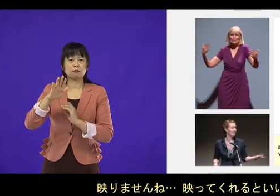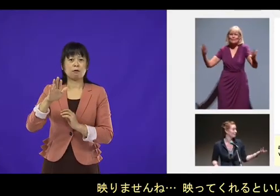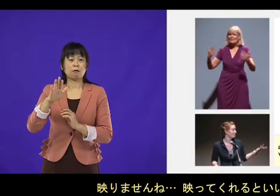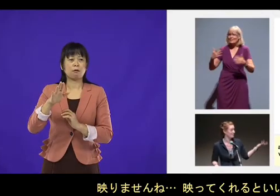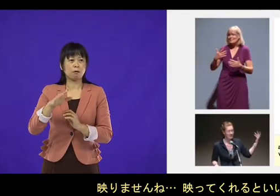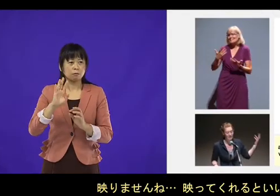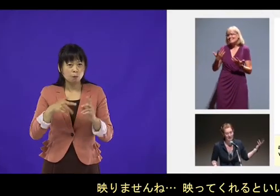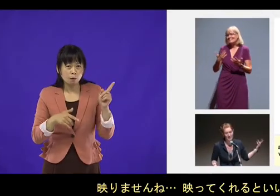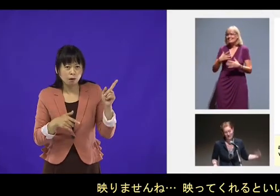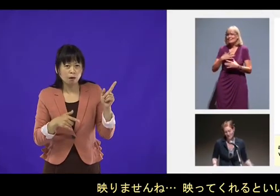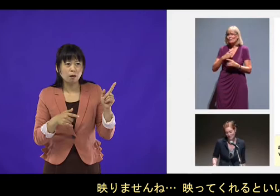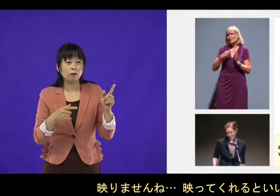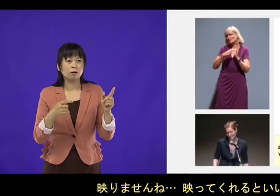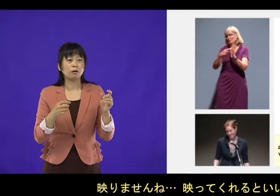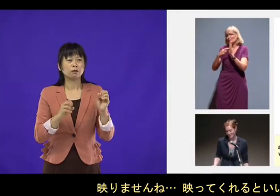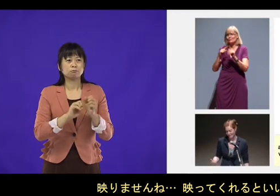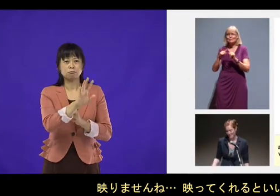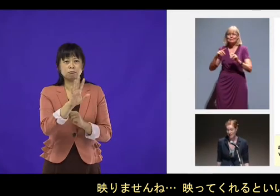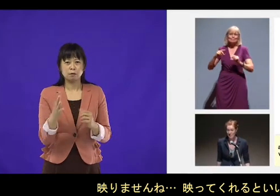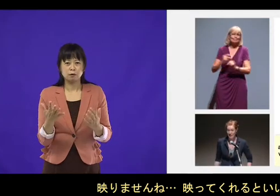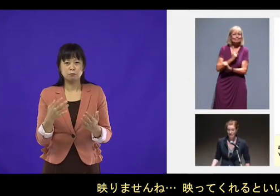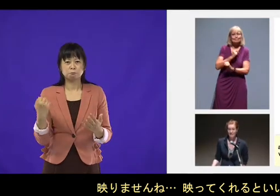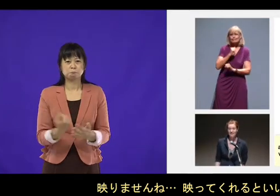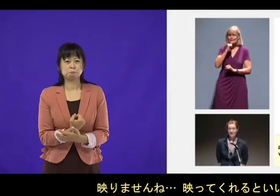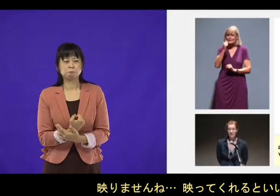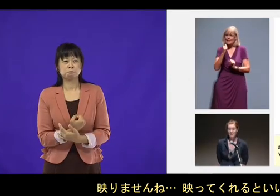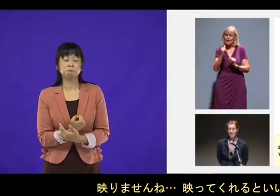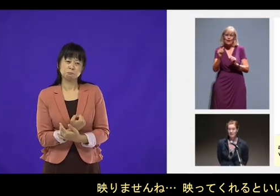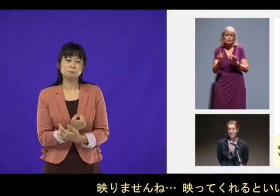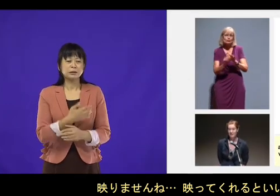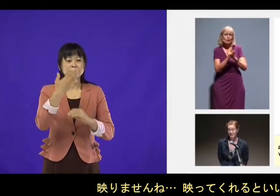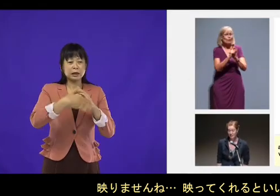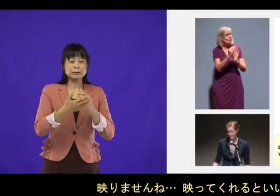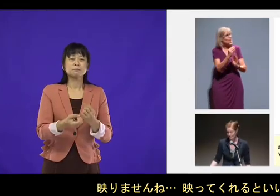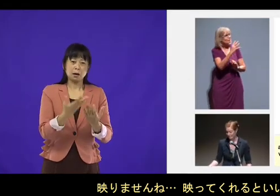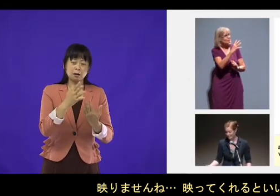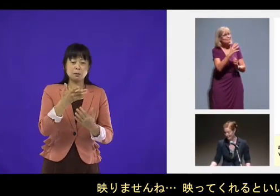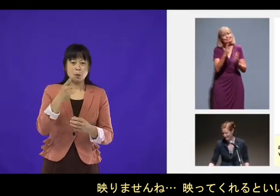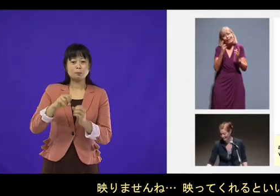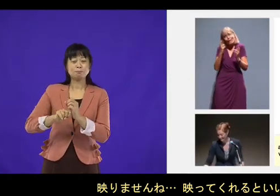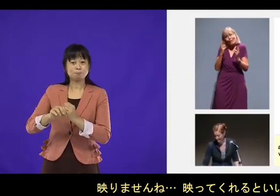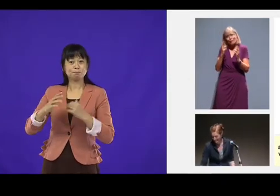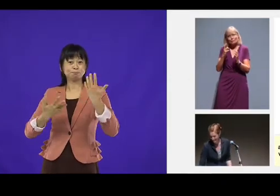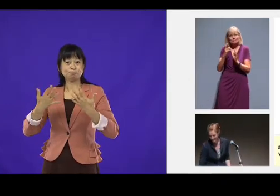But it's not coming up at the moment, so I hope I'll have better luck with my videos.